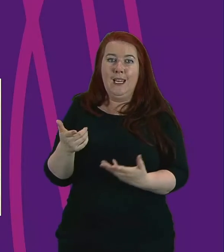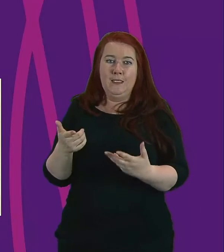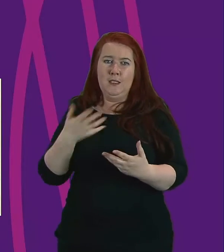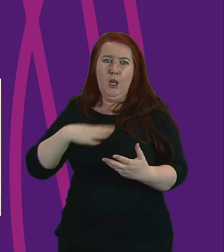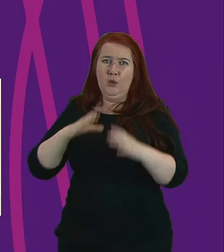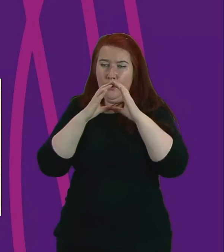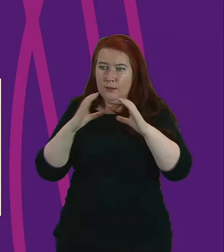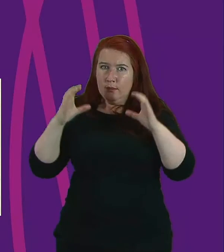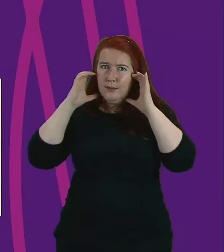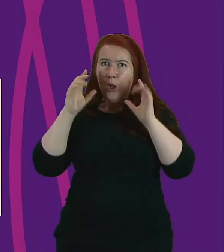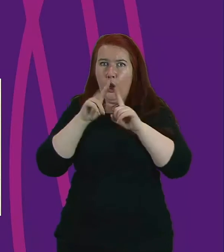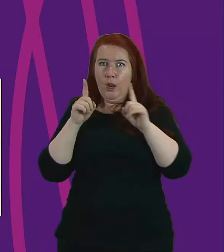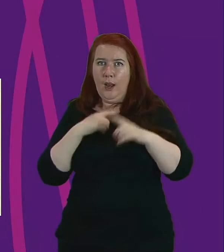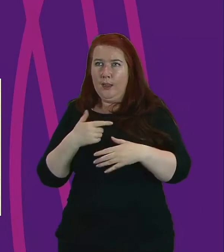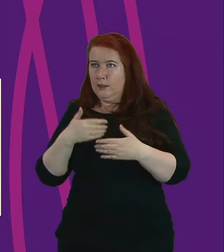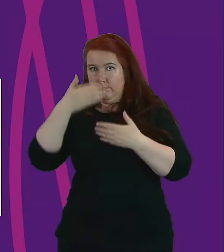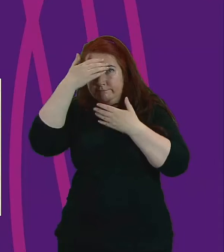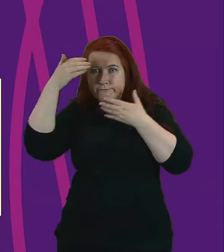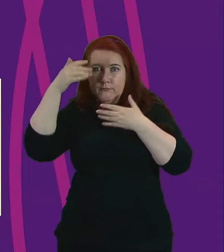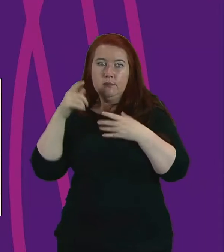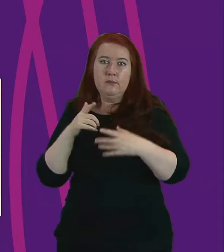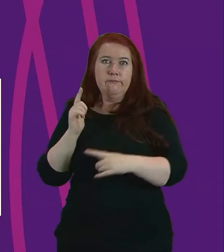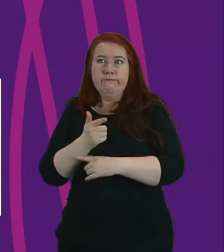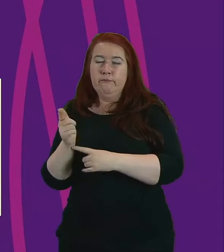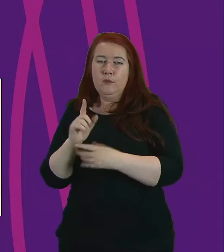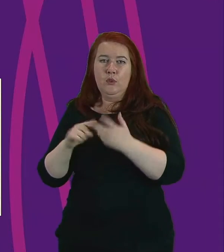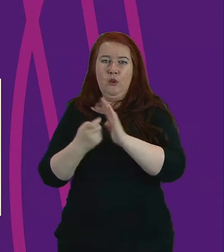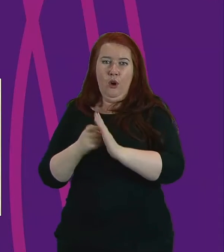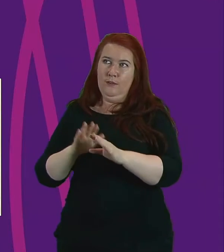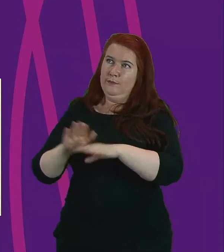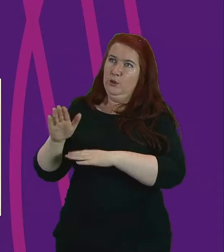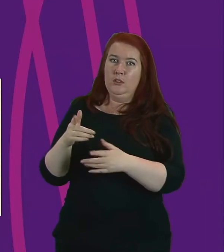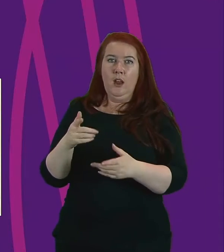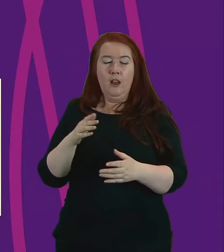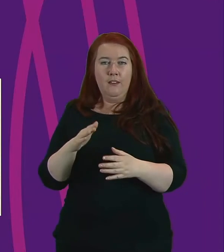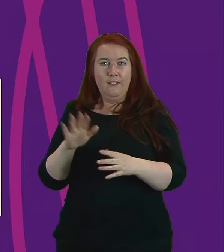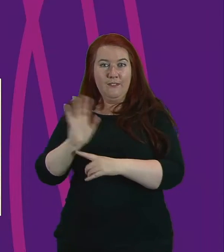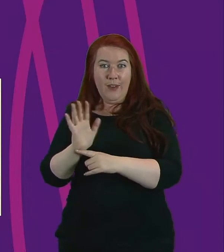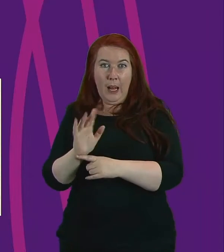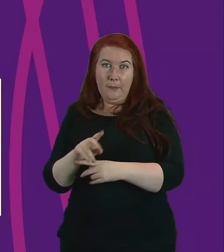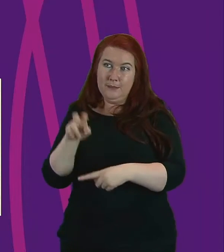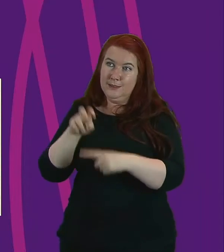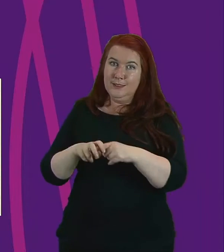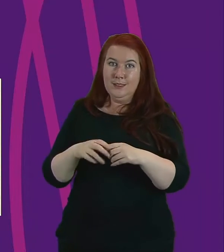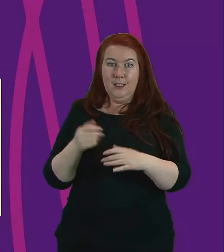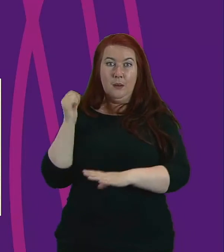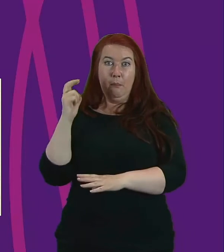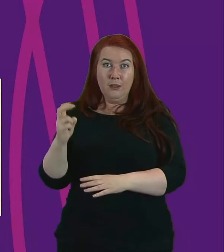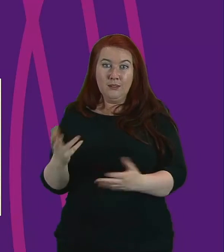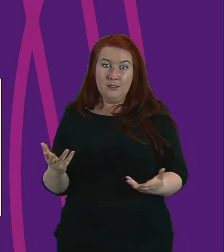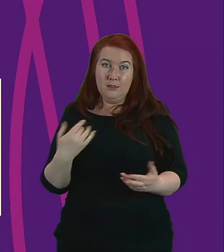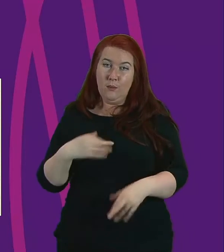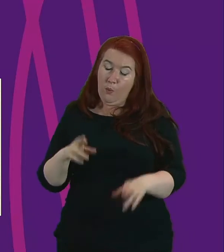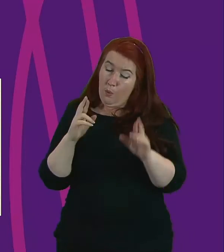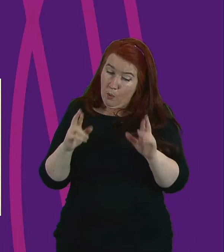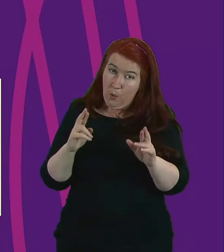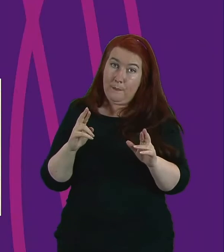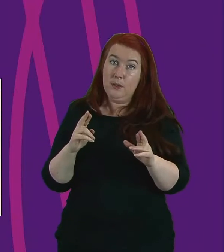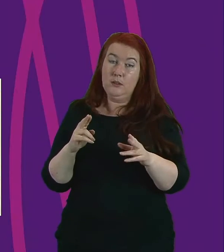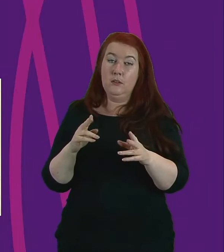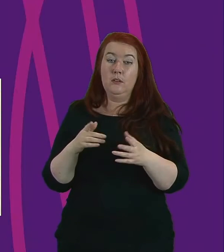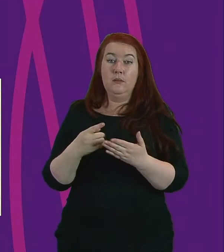latter-day Jesse James or masks like a character from a dystopian sci-fi film while sitting on a bus. One hopes such measures will